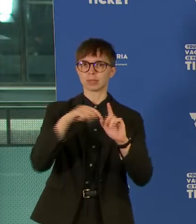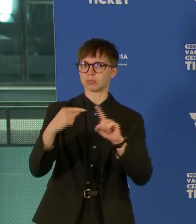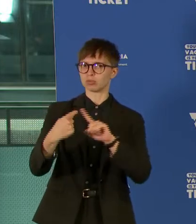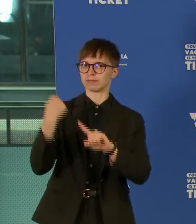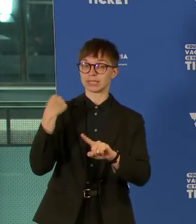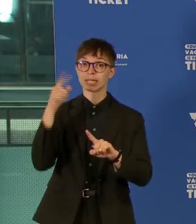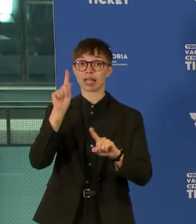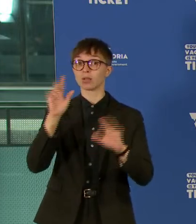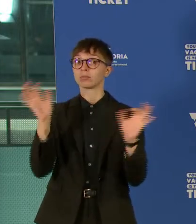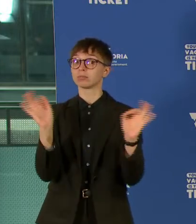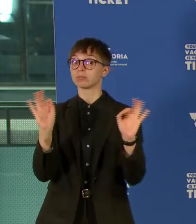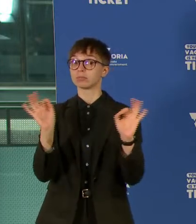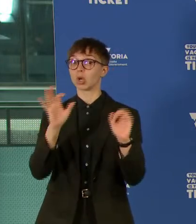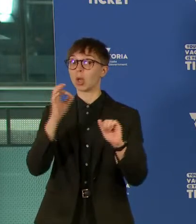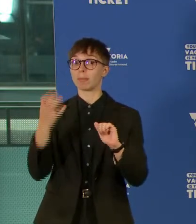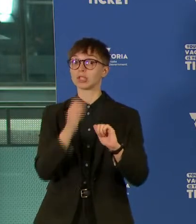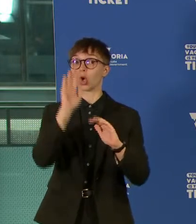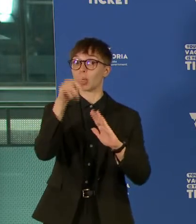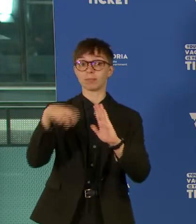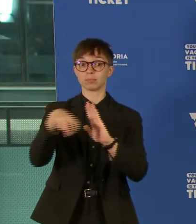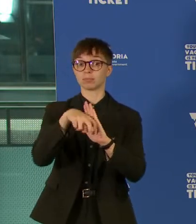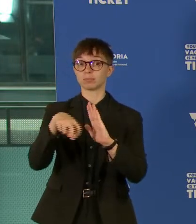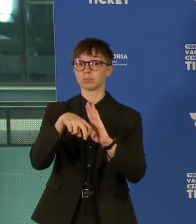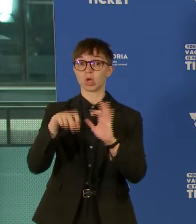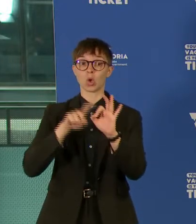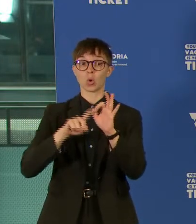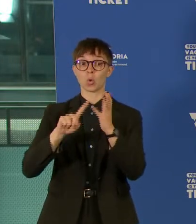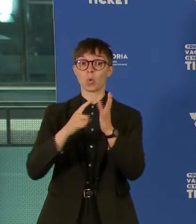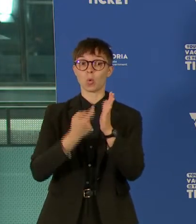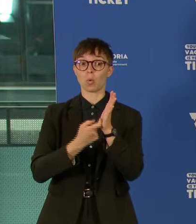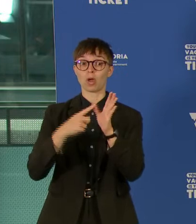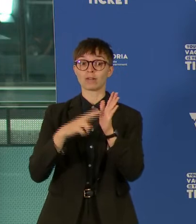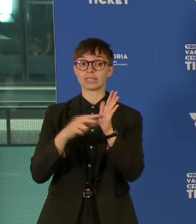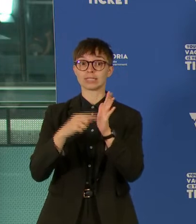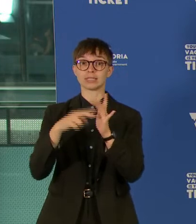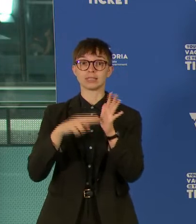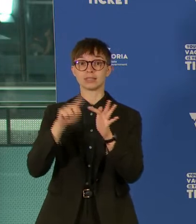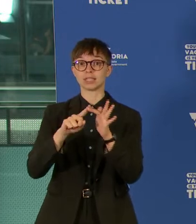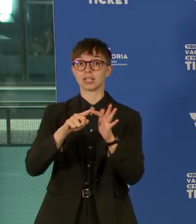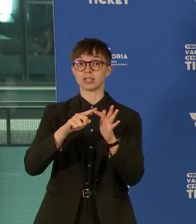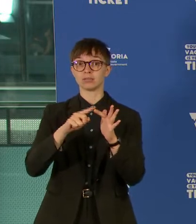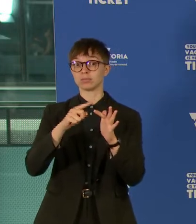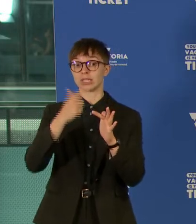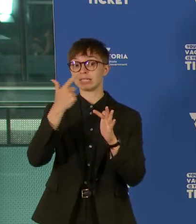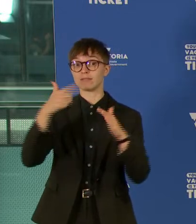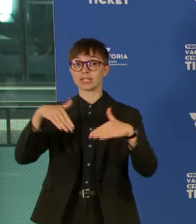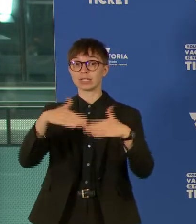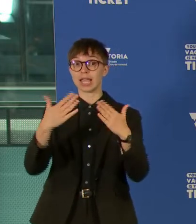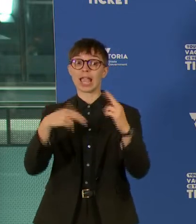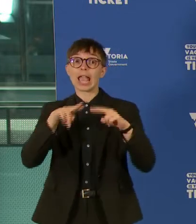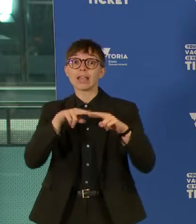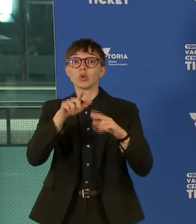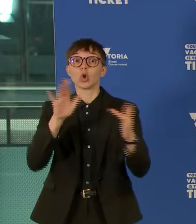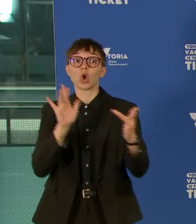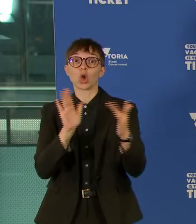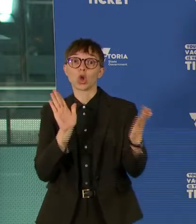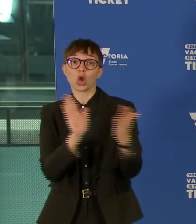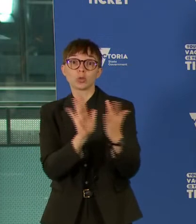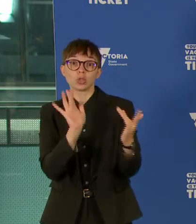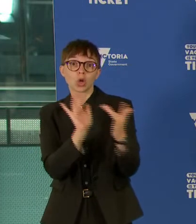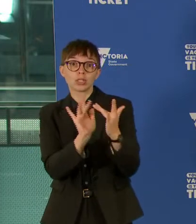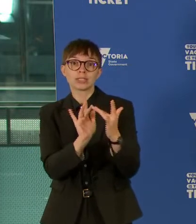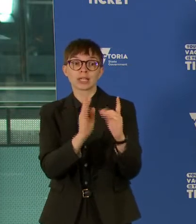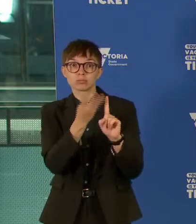they will also need to carry out 5 rapid antigen tests over the course